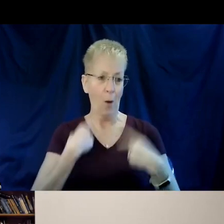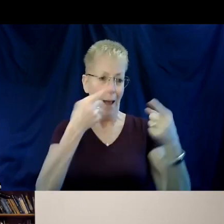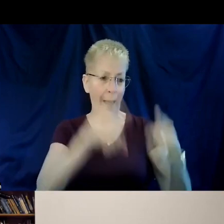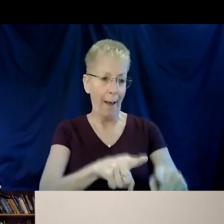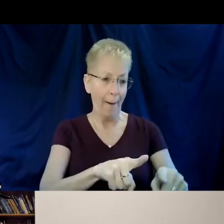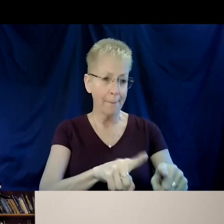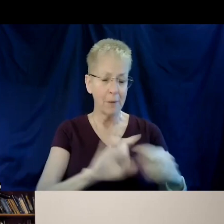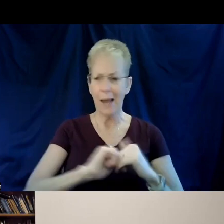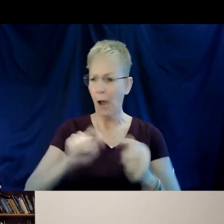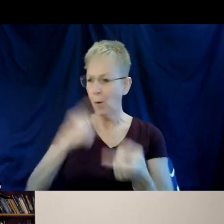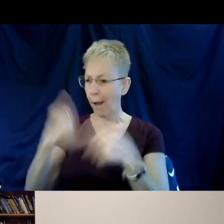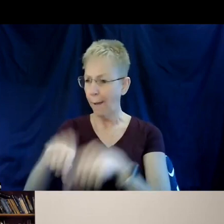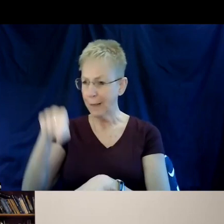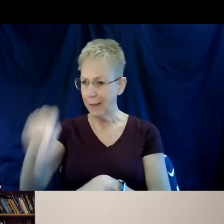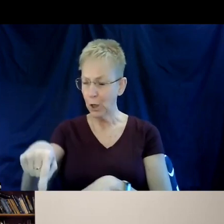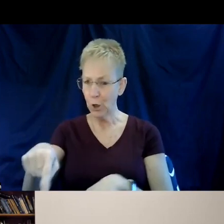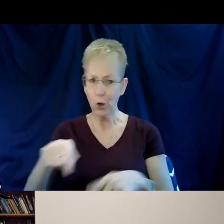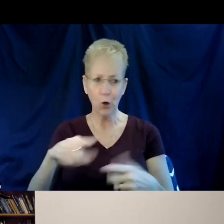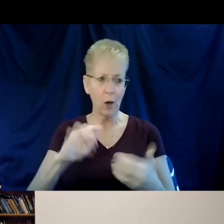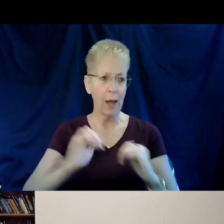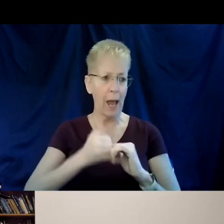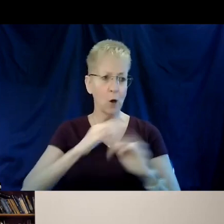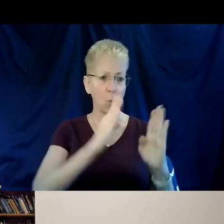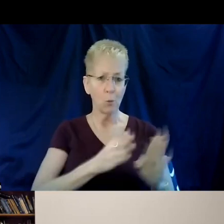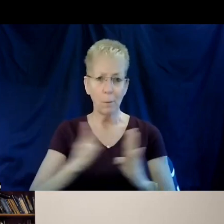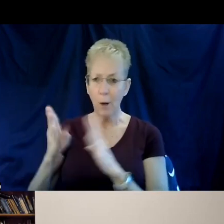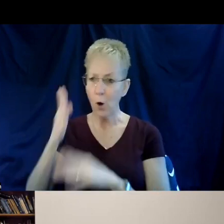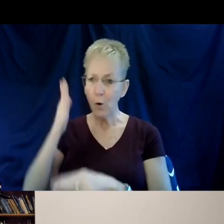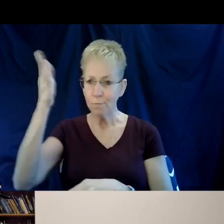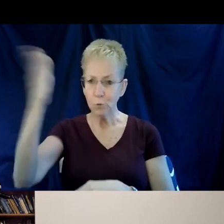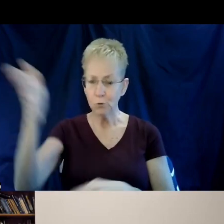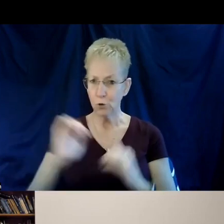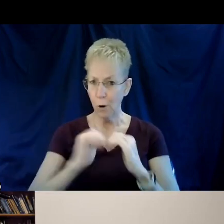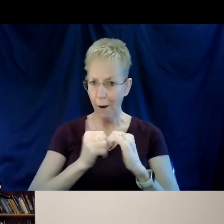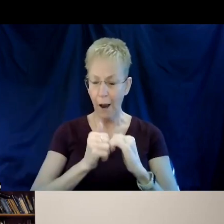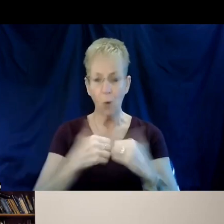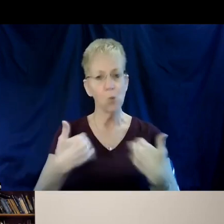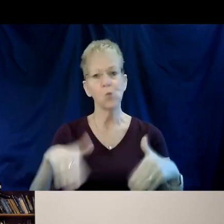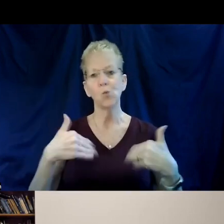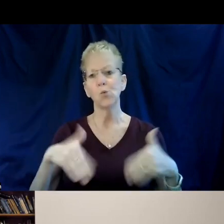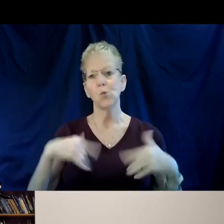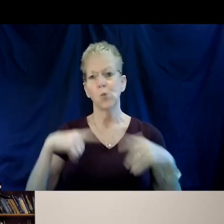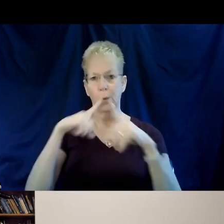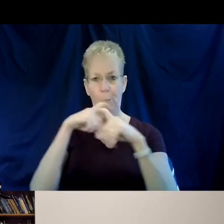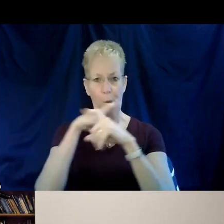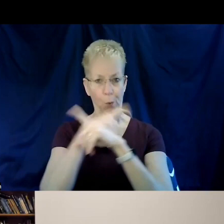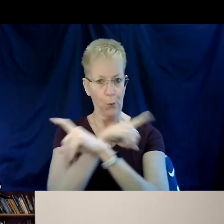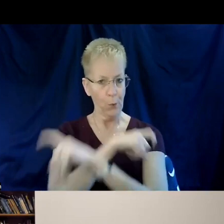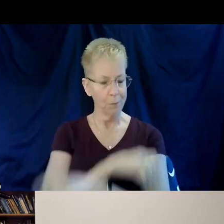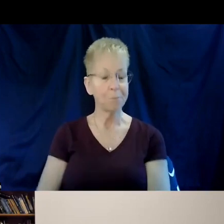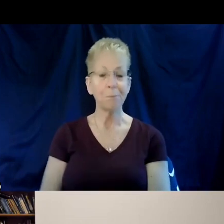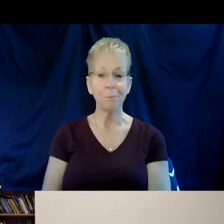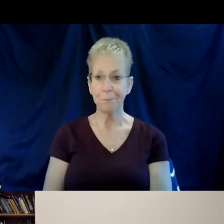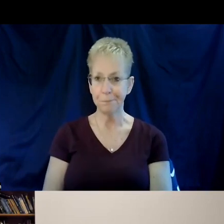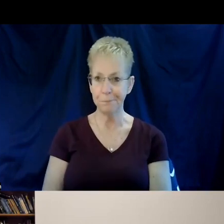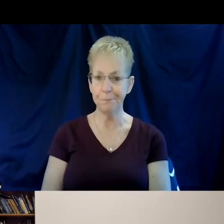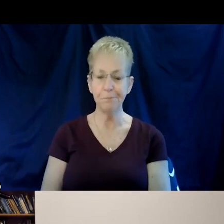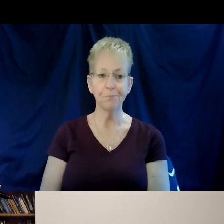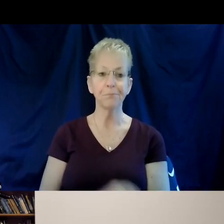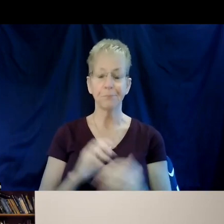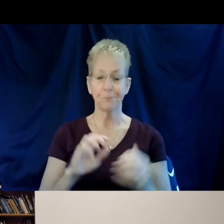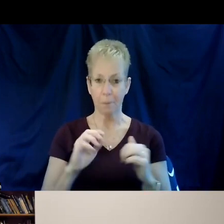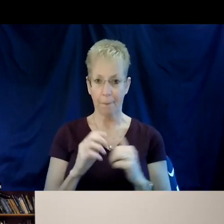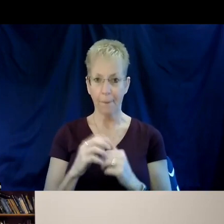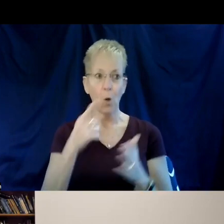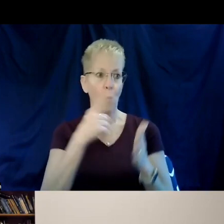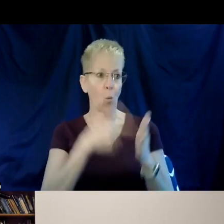get here? And how do we prepare for the future? Those questions are always brought forward. Right. And how can we learn? What